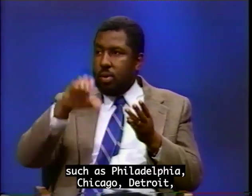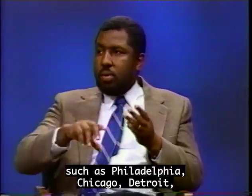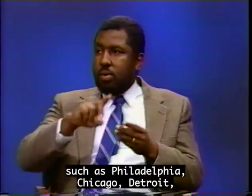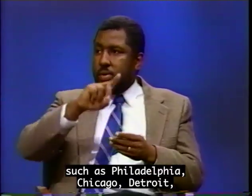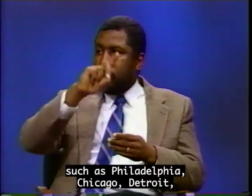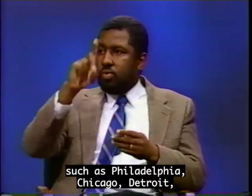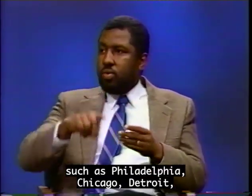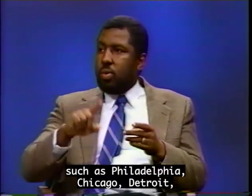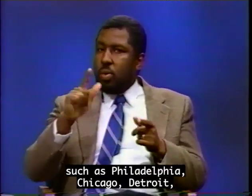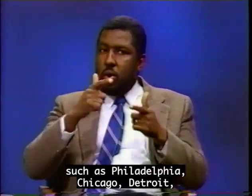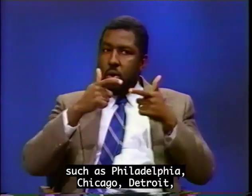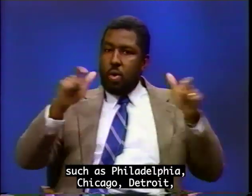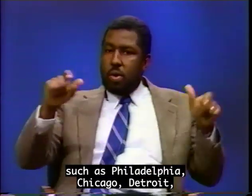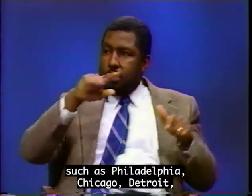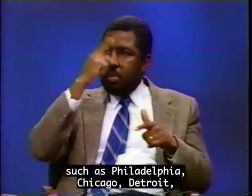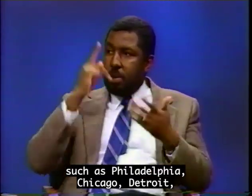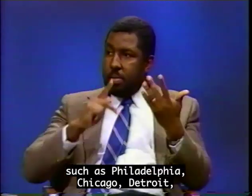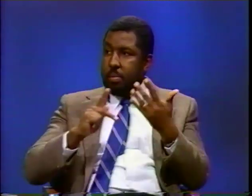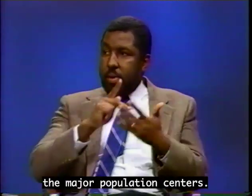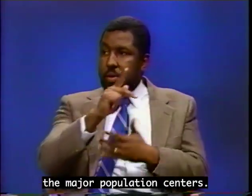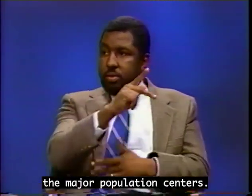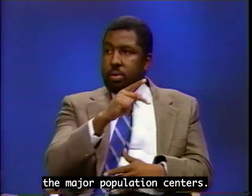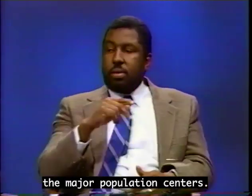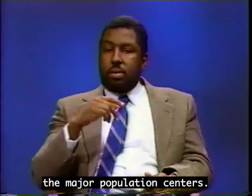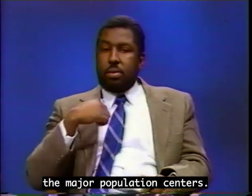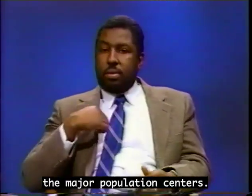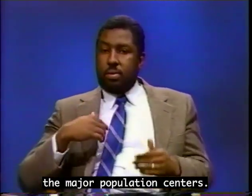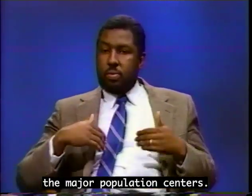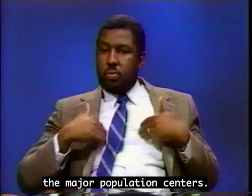as Philadelphia, Chicago, Detroit, the major population centers.